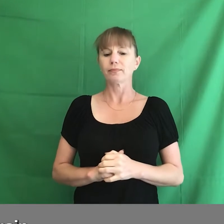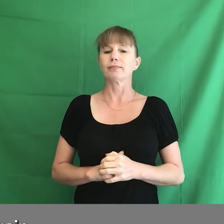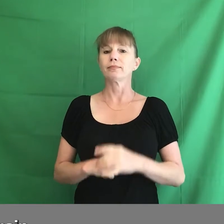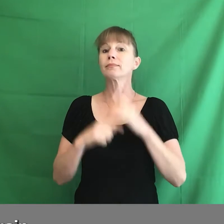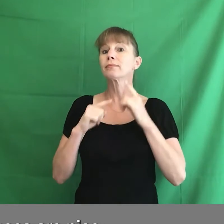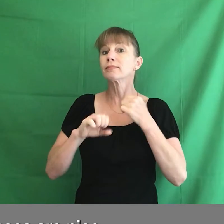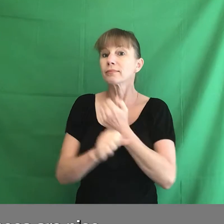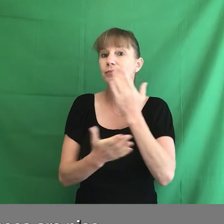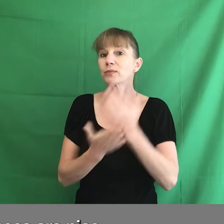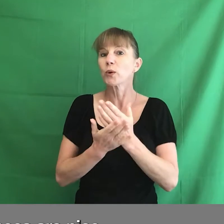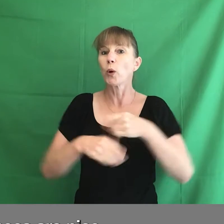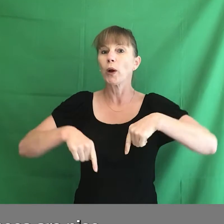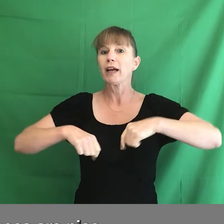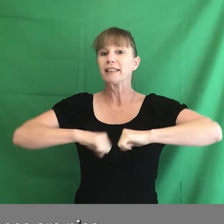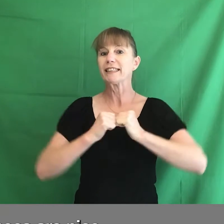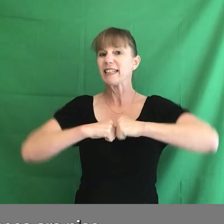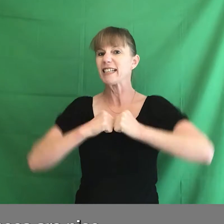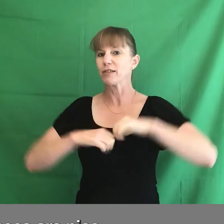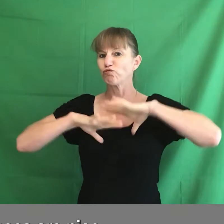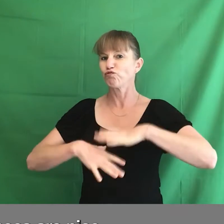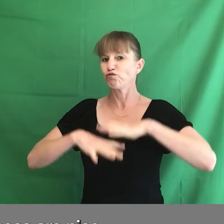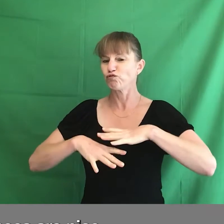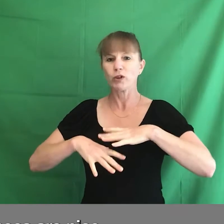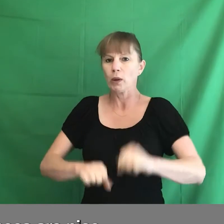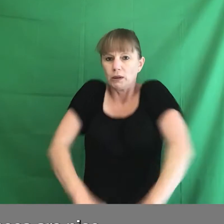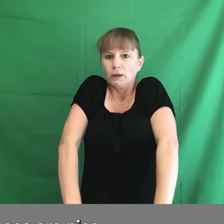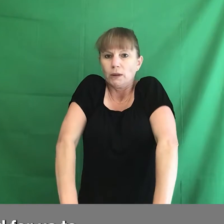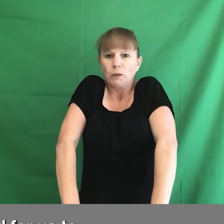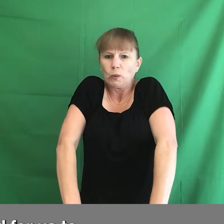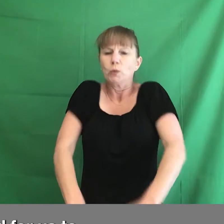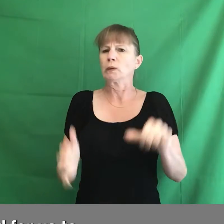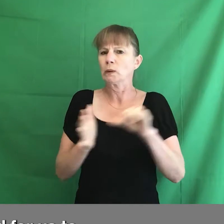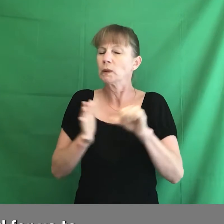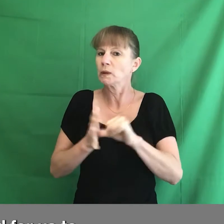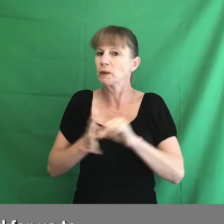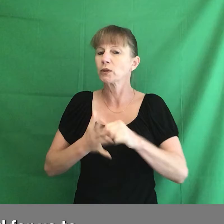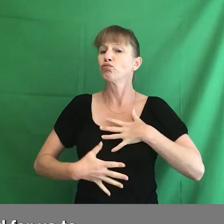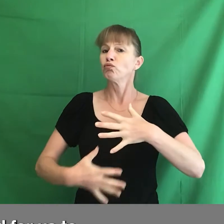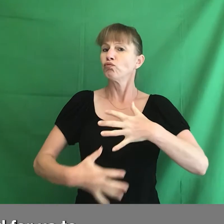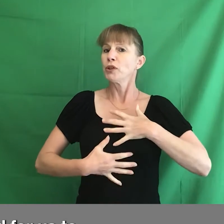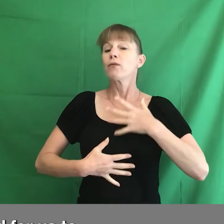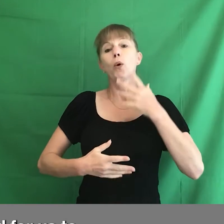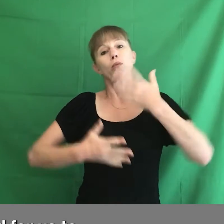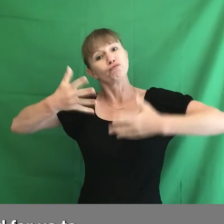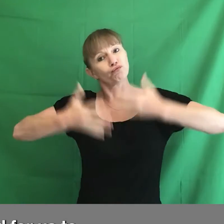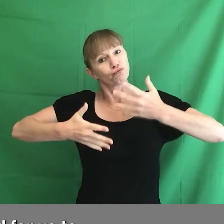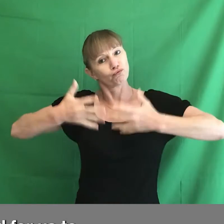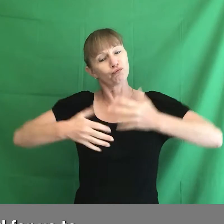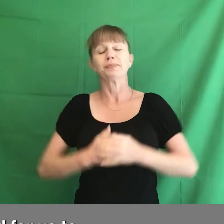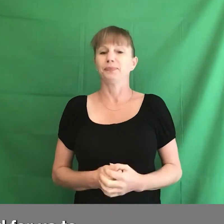bones. And make sure those knees are nice and relaxed as well. If we lock our knees, it makes it really hard for us to breathe for